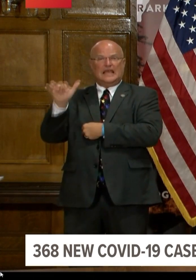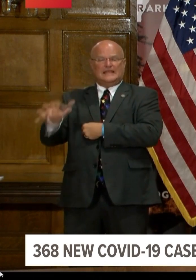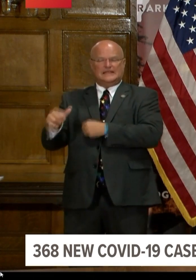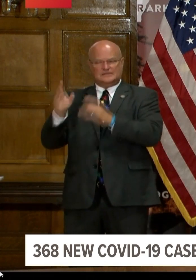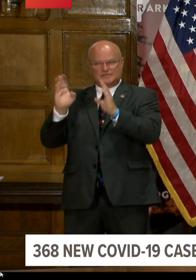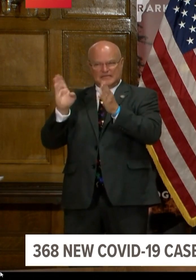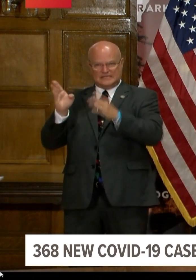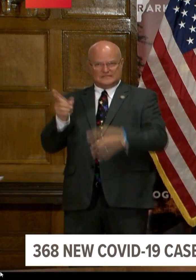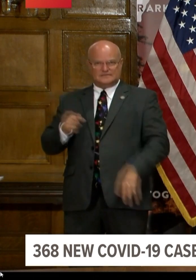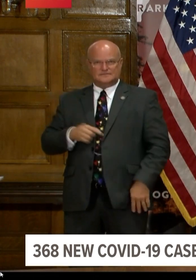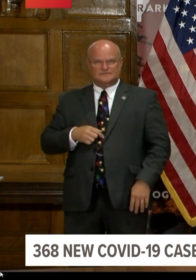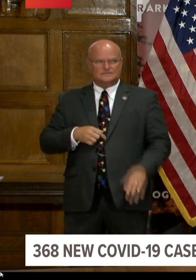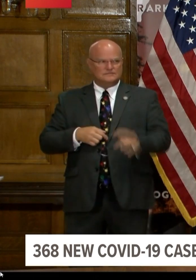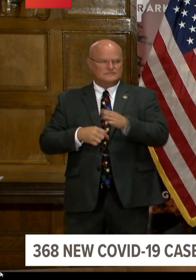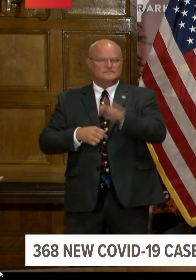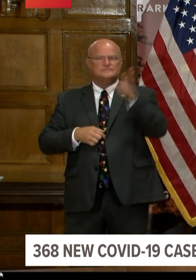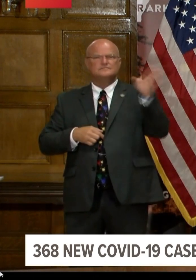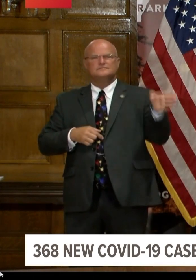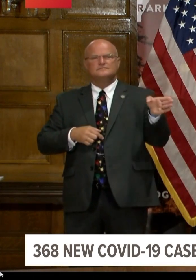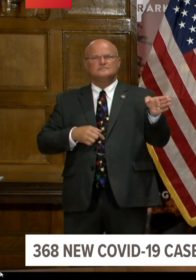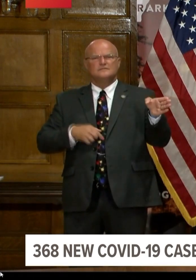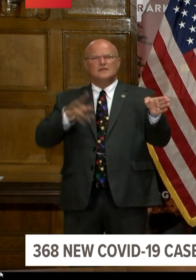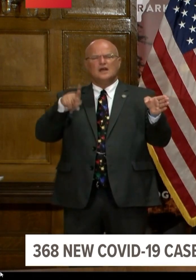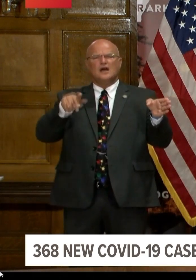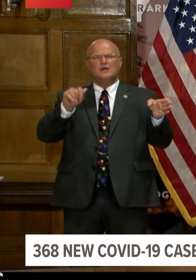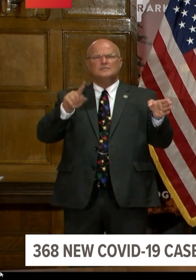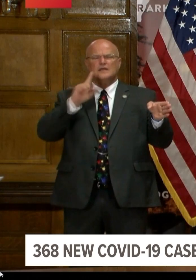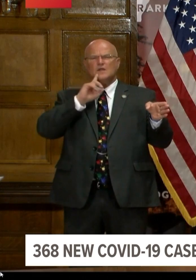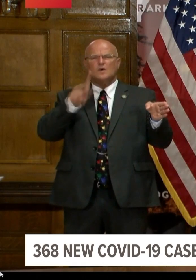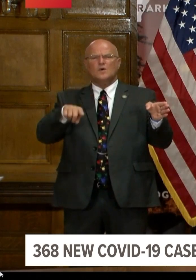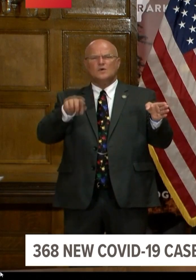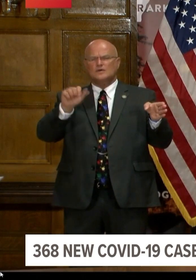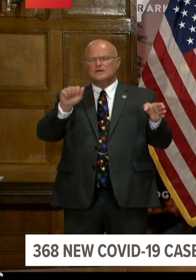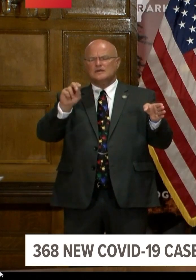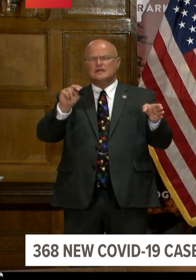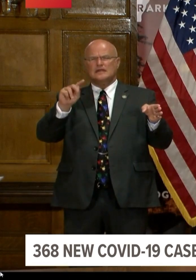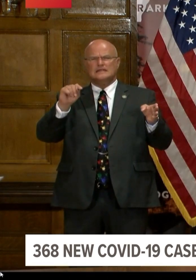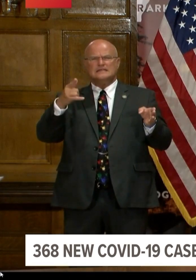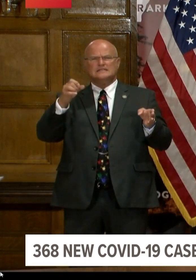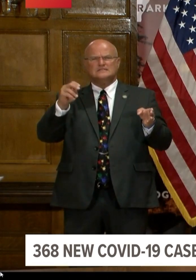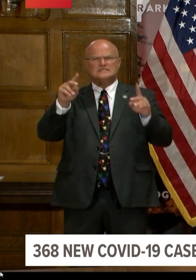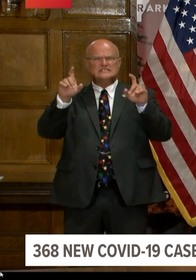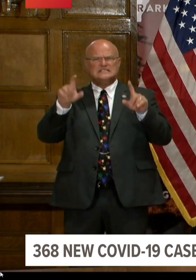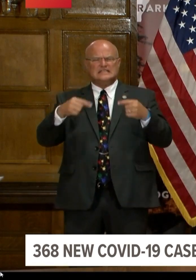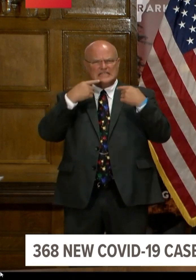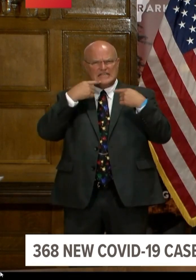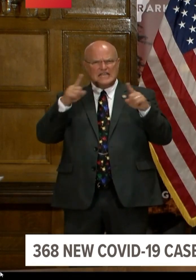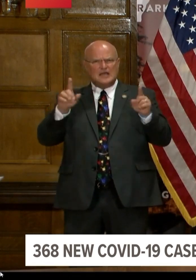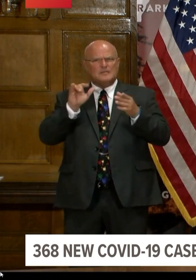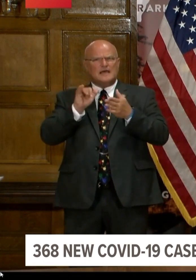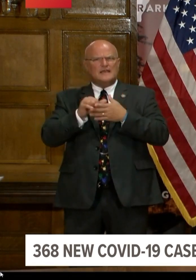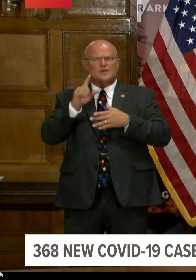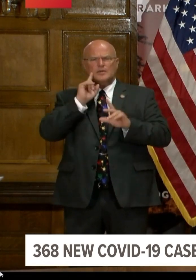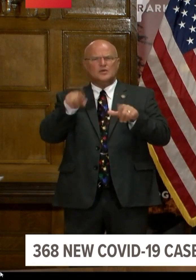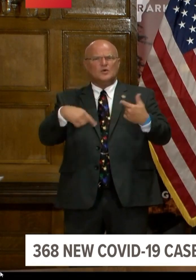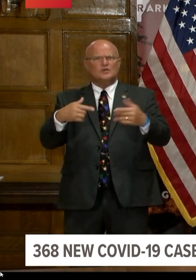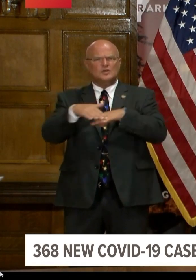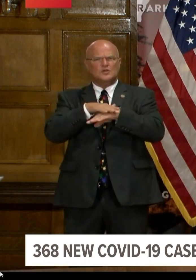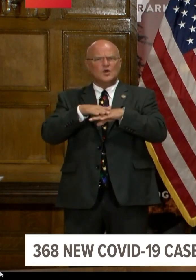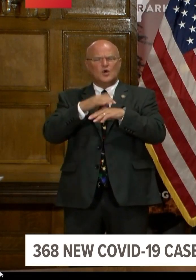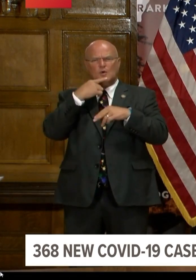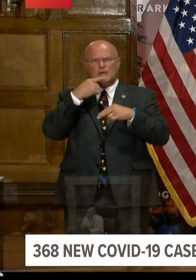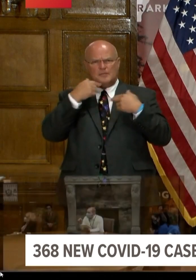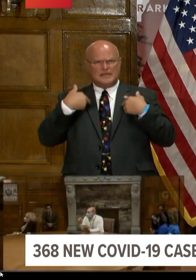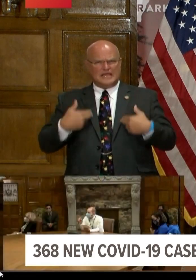listening to. I want to get an update on, there was an order of antigen tests earlier, and the announcement was that those would be going to local public